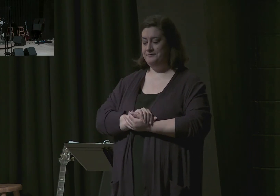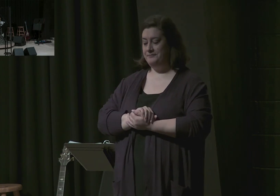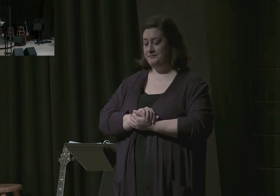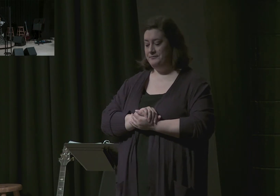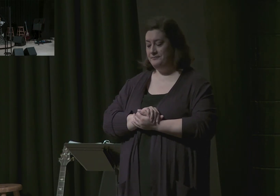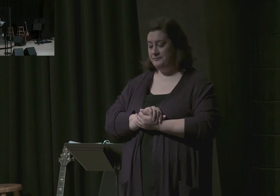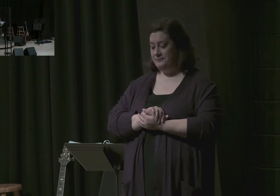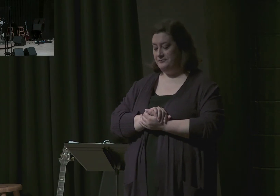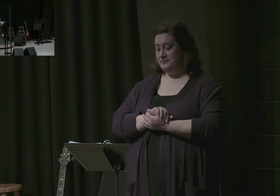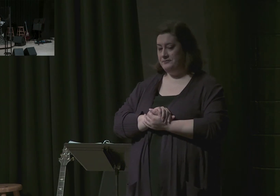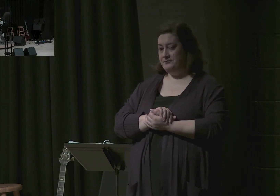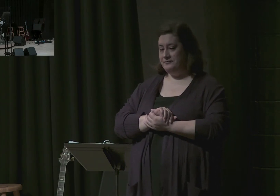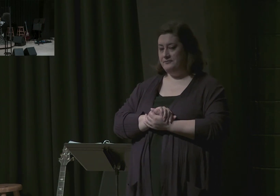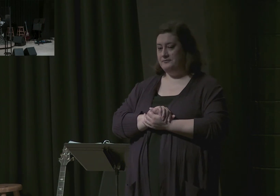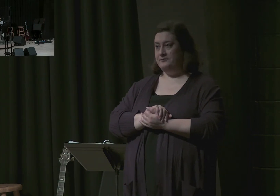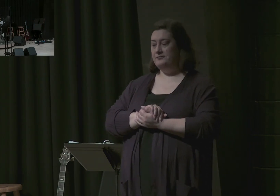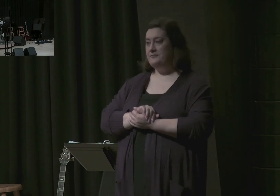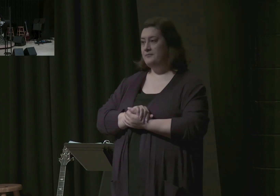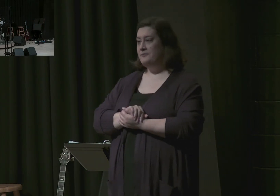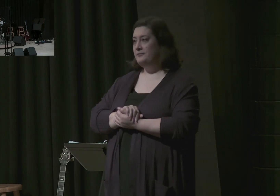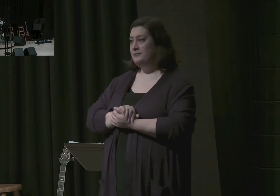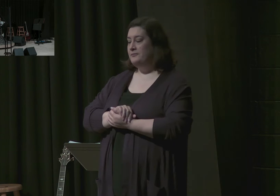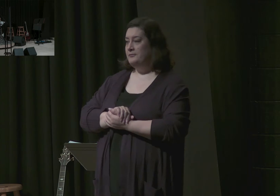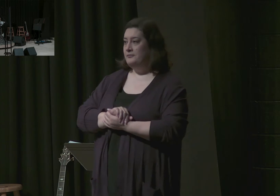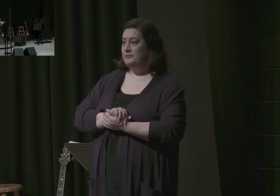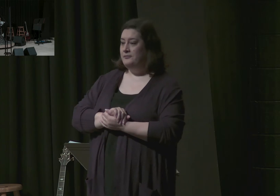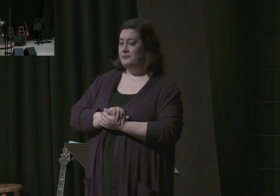Genesis chapter 51.